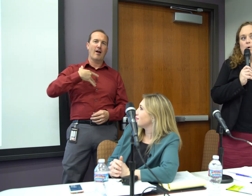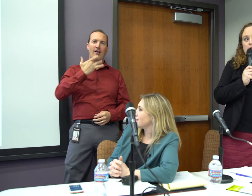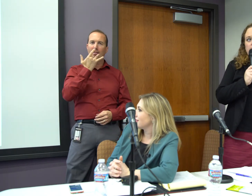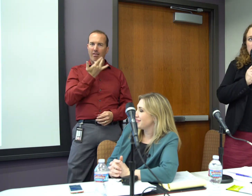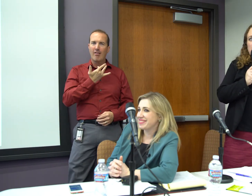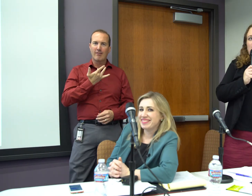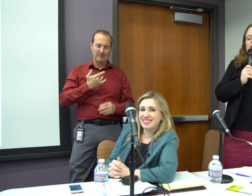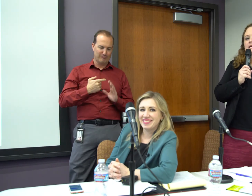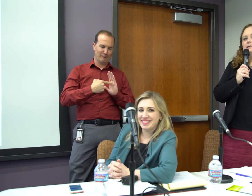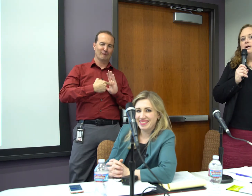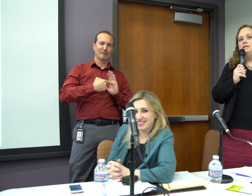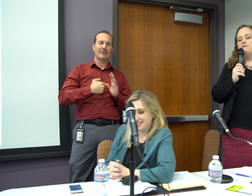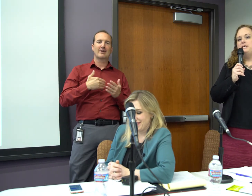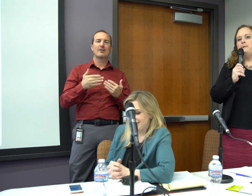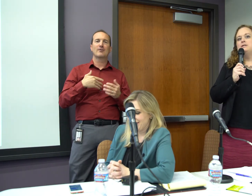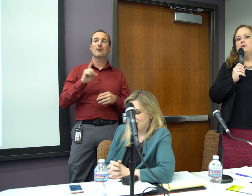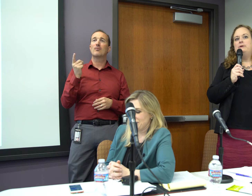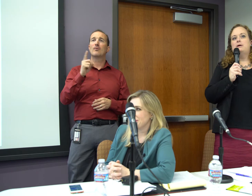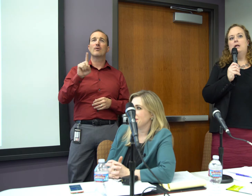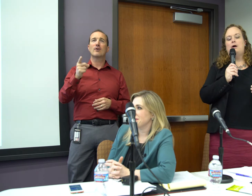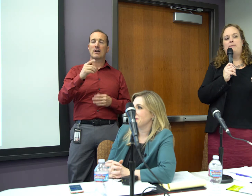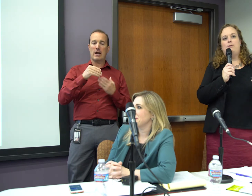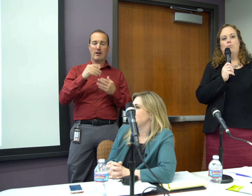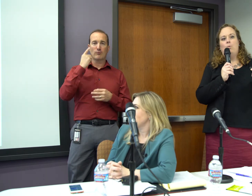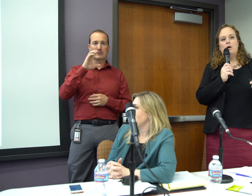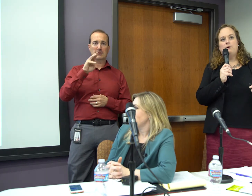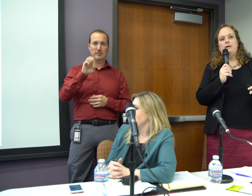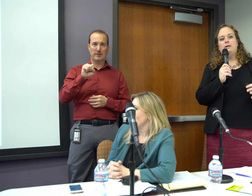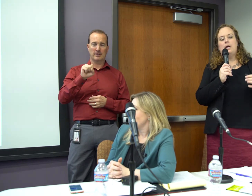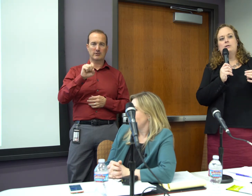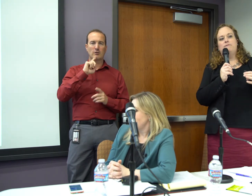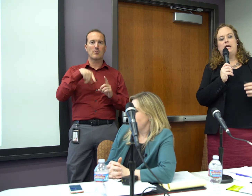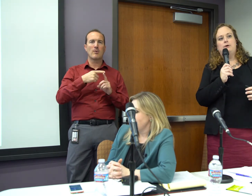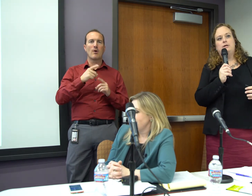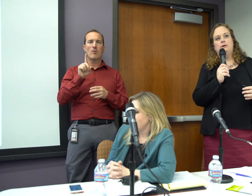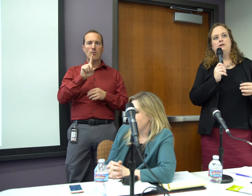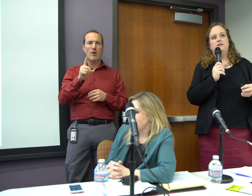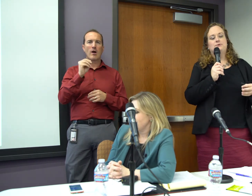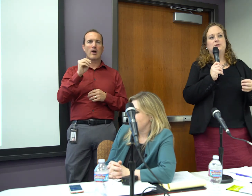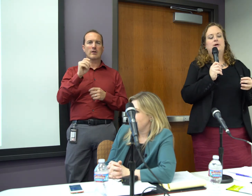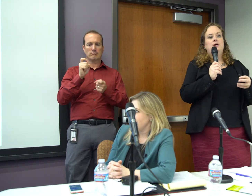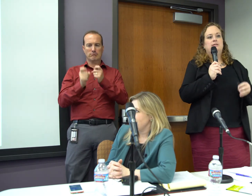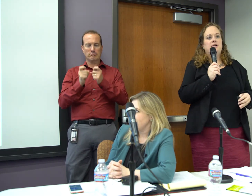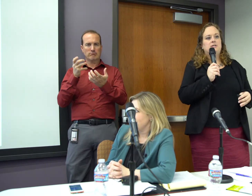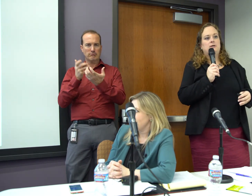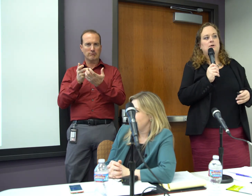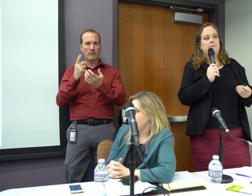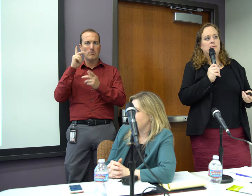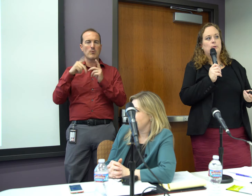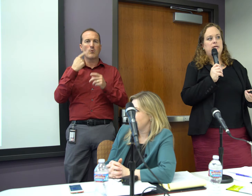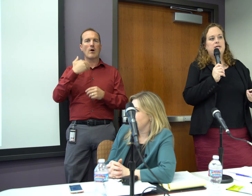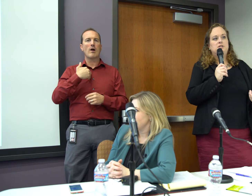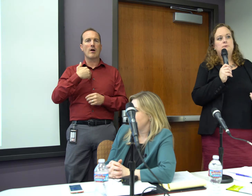CMS on wandering, I think the guidance from CMS, although it's a lot about wandering and sort of tailored to individuals with dementia or